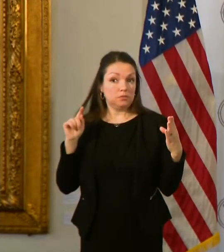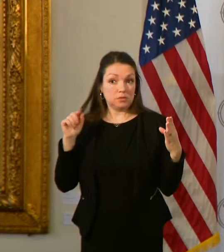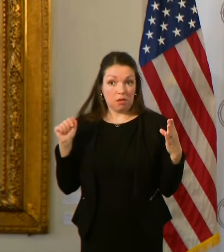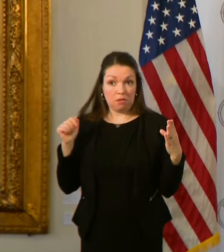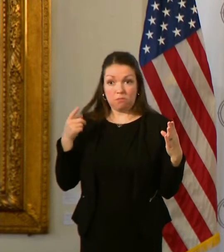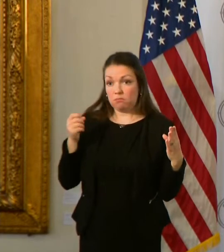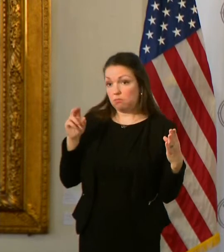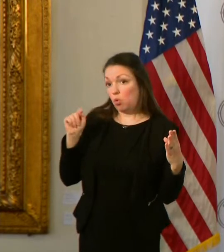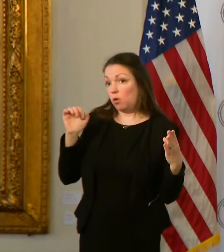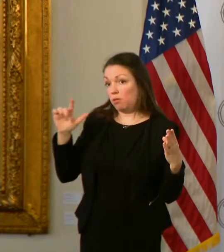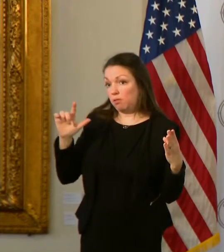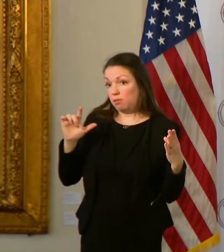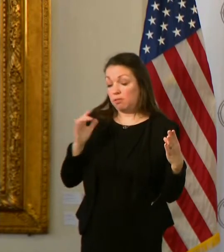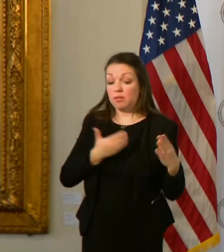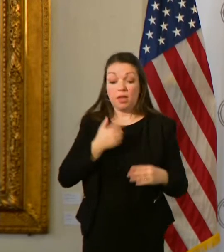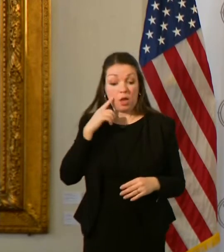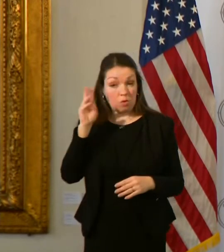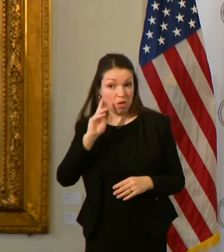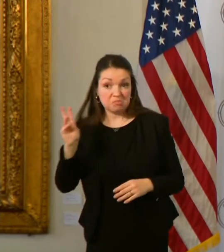our website that allows anybody,